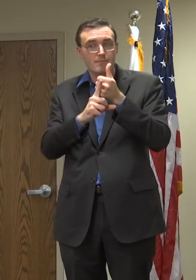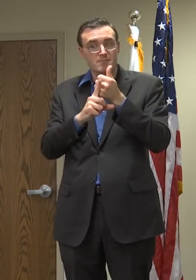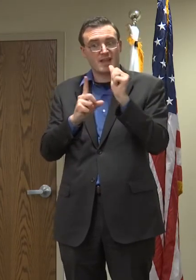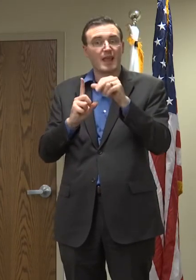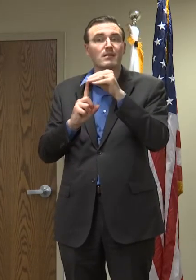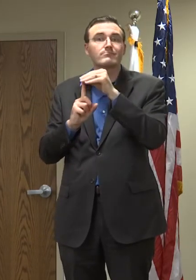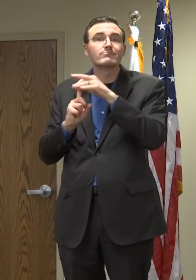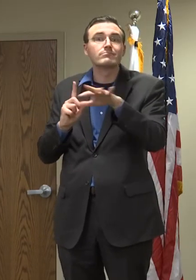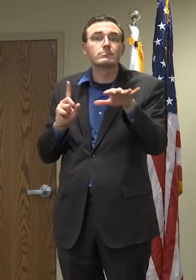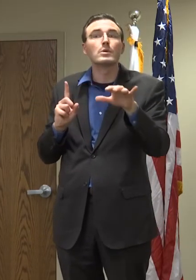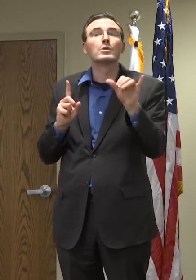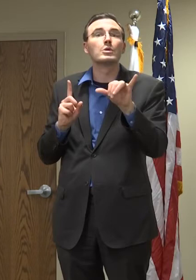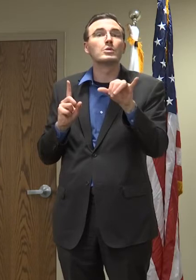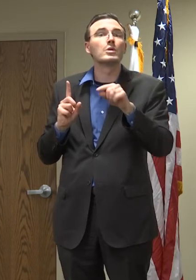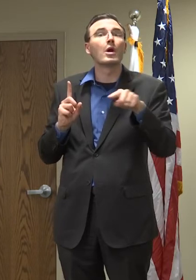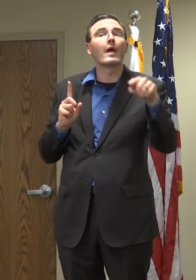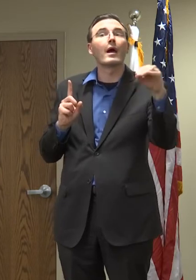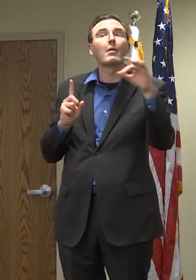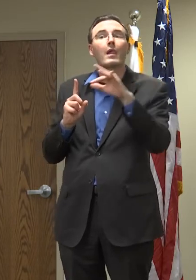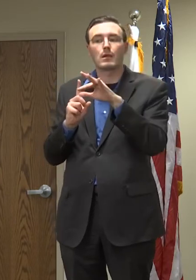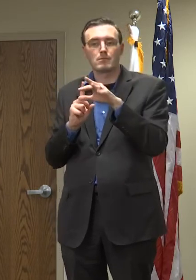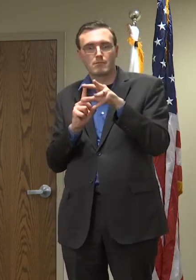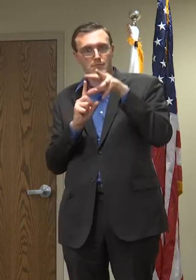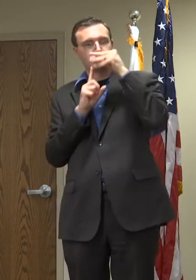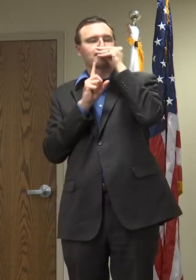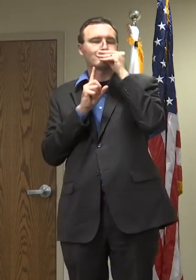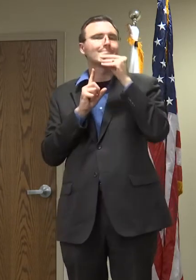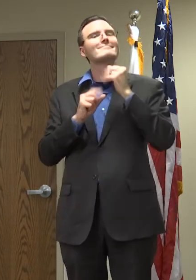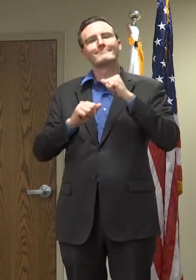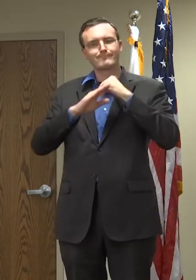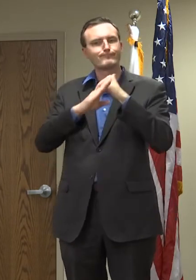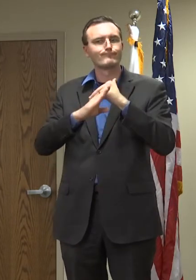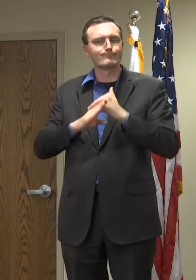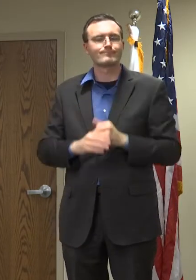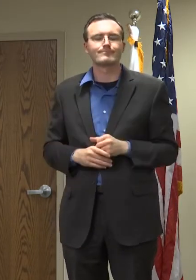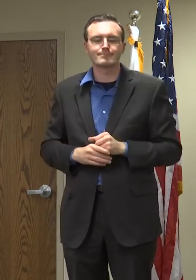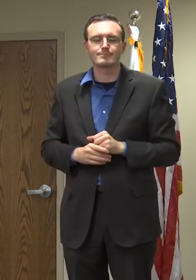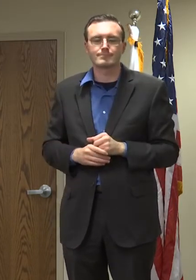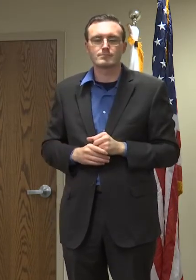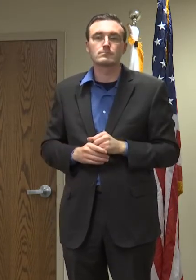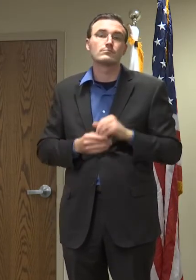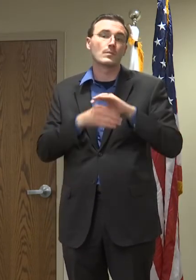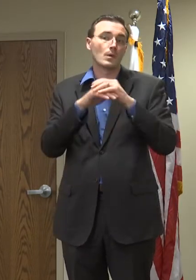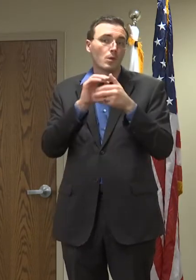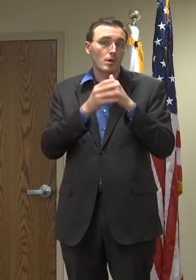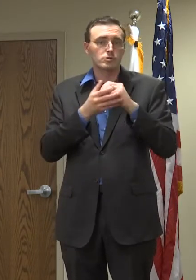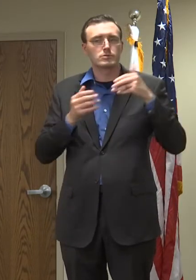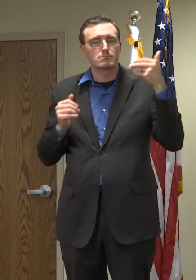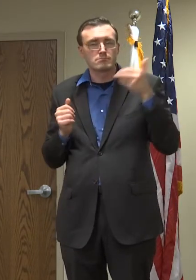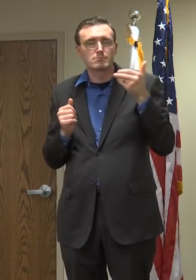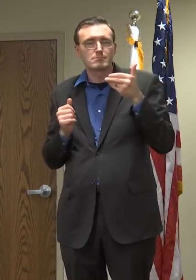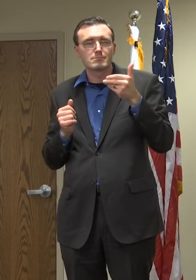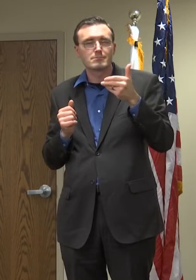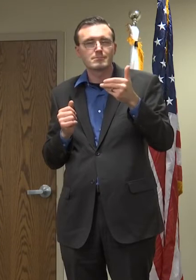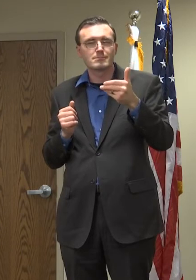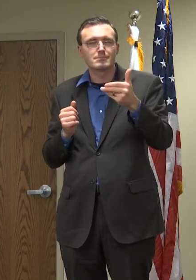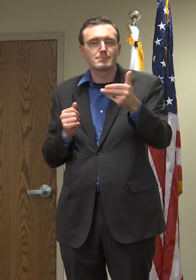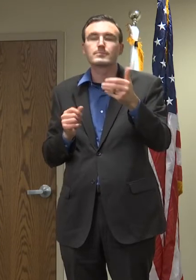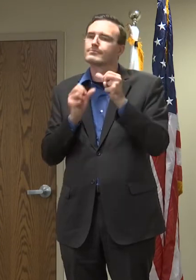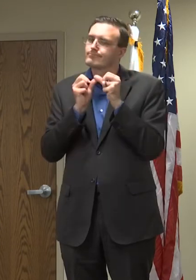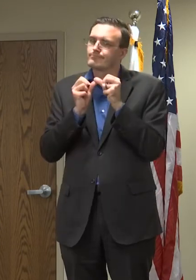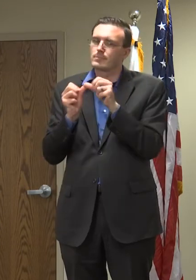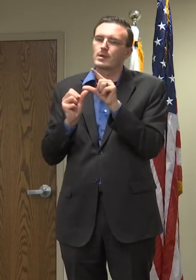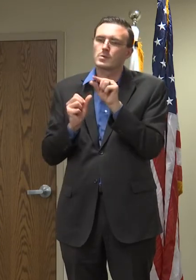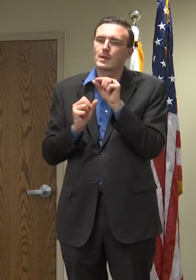also from breathing in from others. Frequent hand washing. We can't say it enough. 20 seconds, frequent